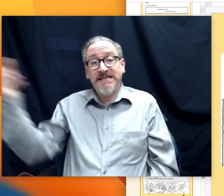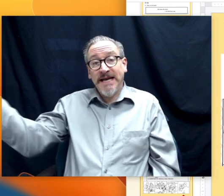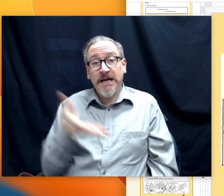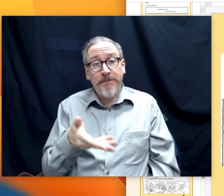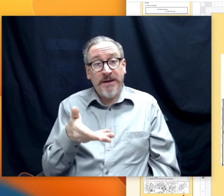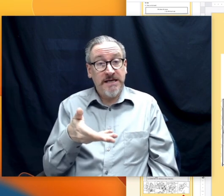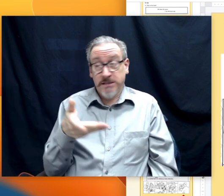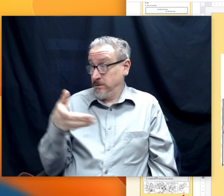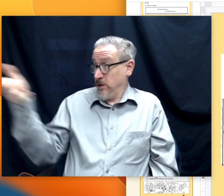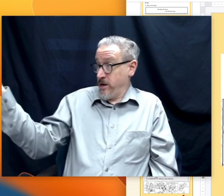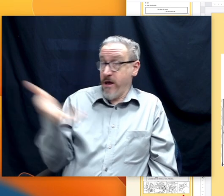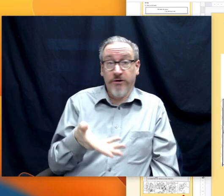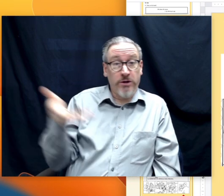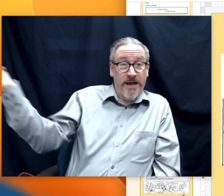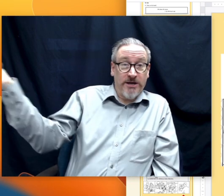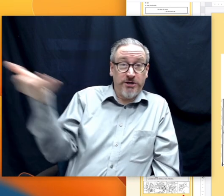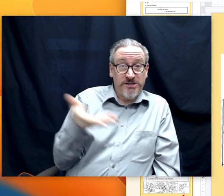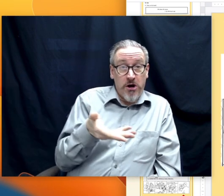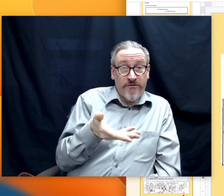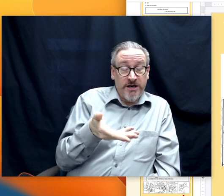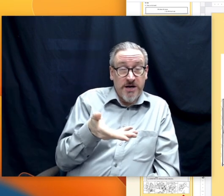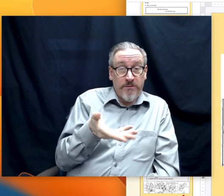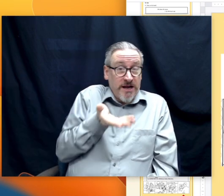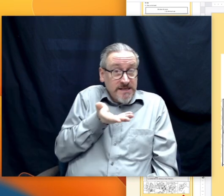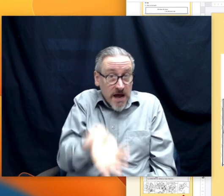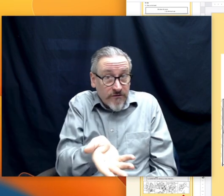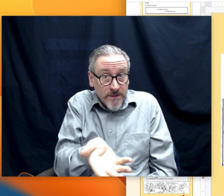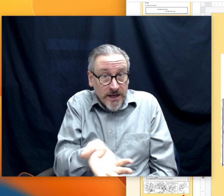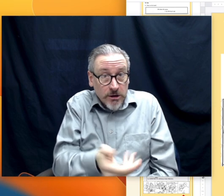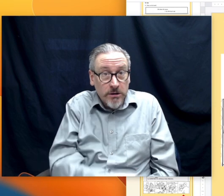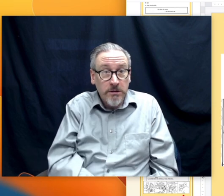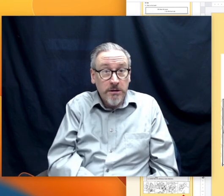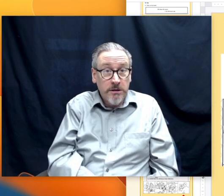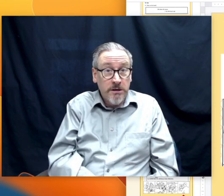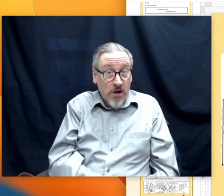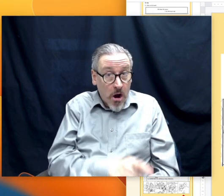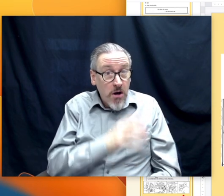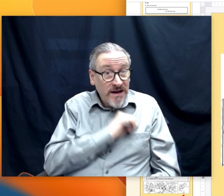And I'm setting it up because another location is offering a job, right? It's not from here.